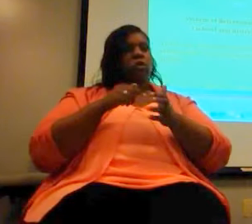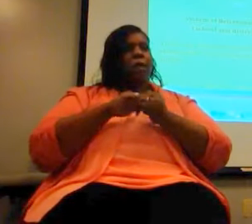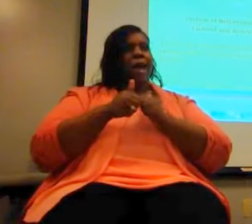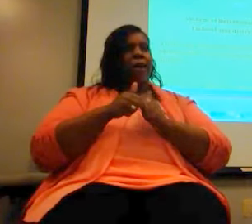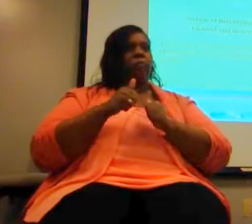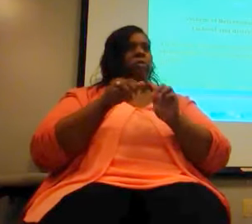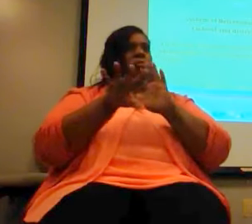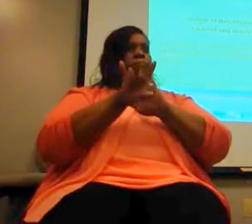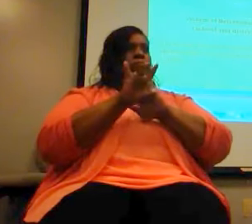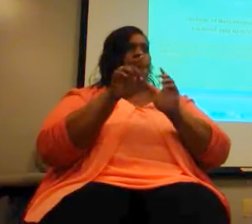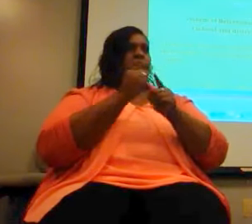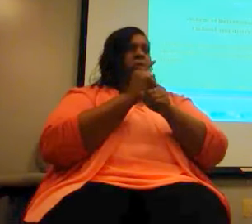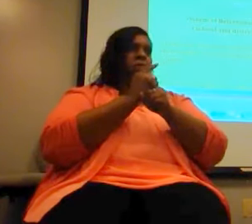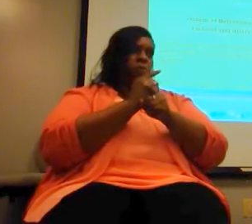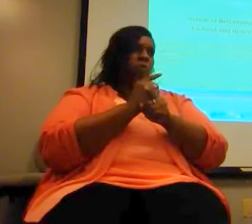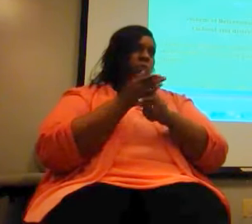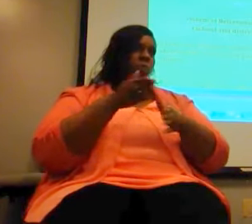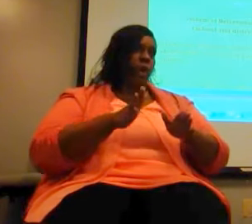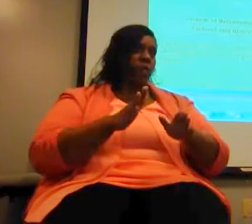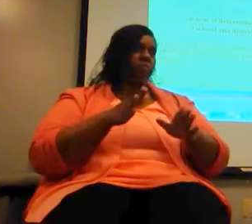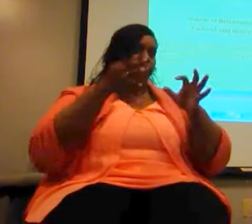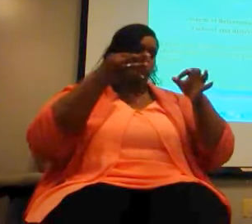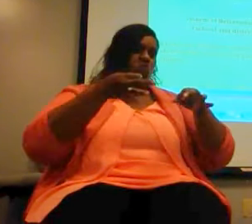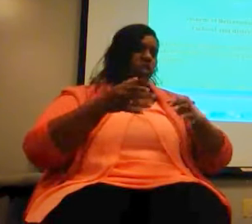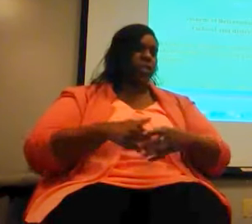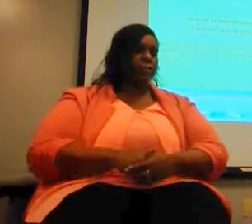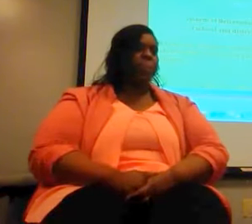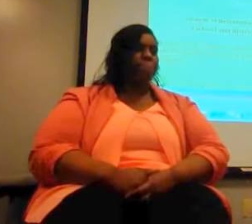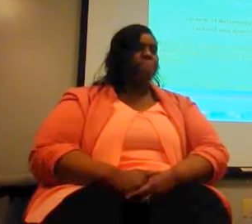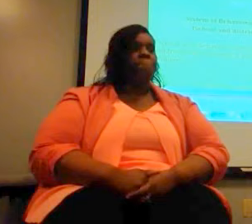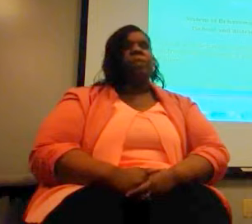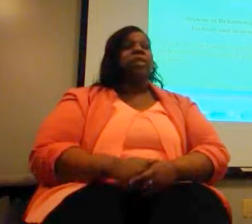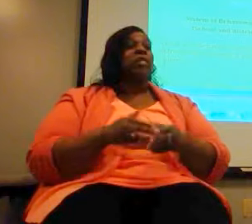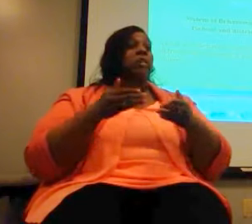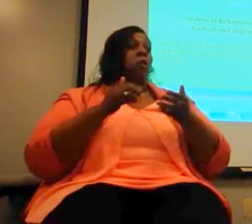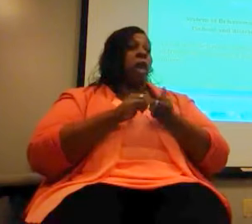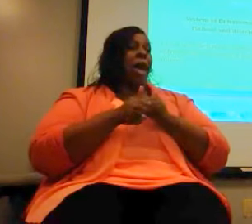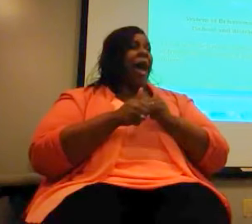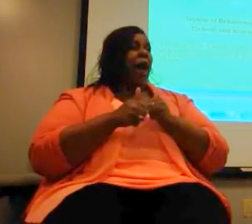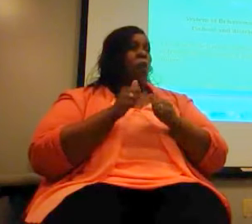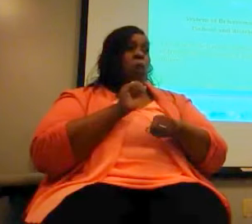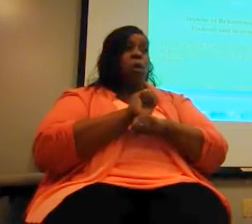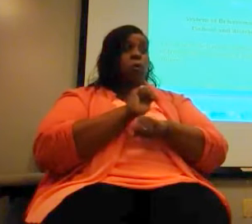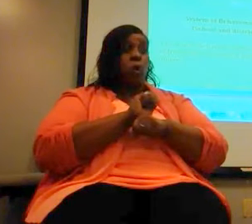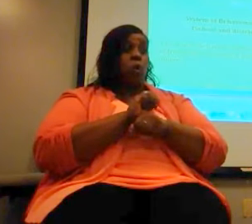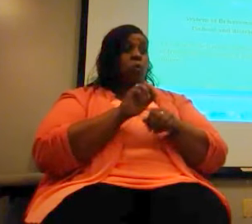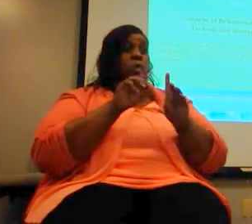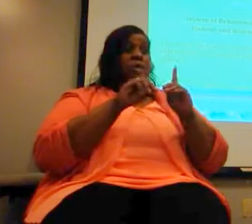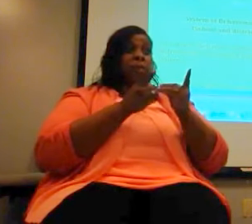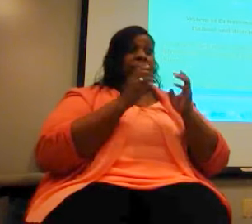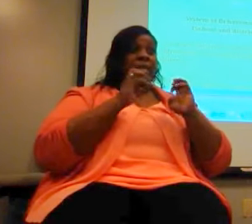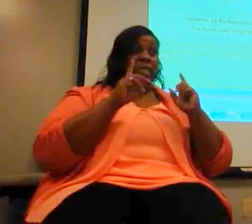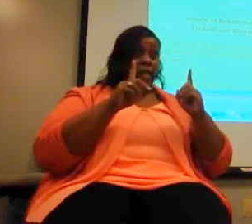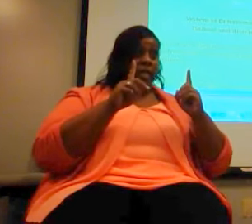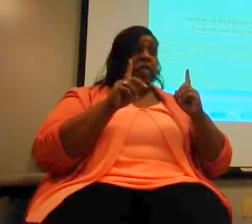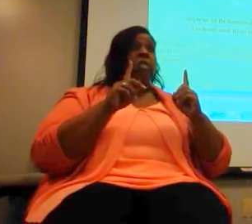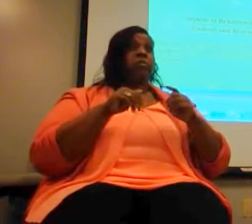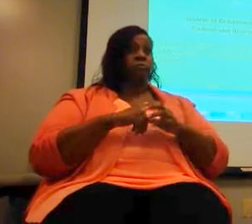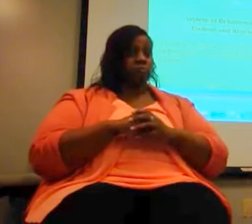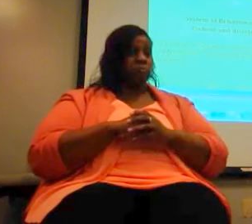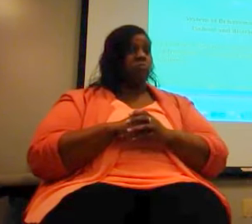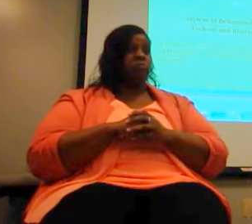So this is a little bit about how it works for the Mississippi Department of Education. Their response to intervention,